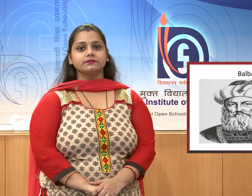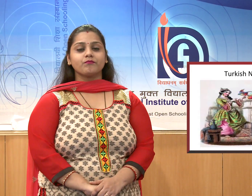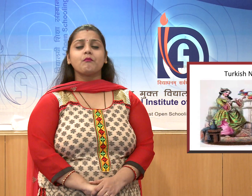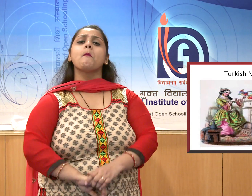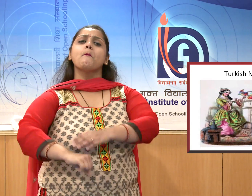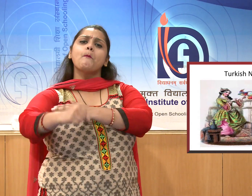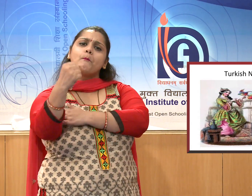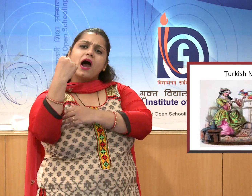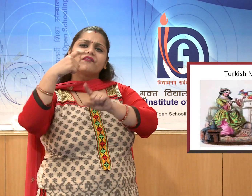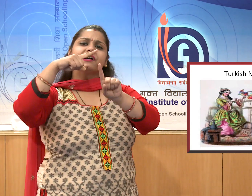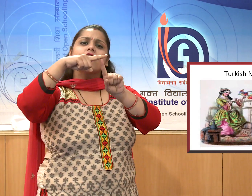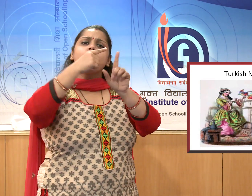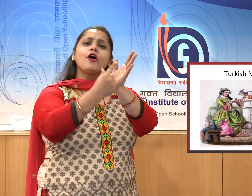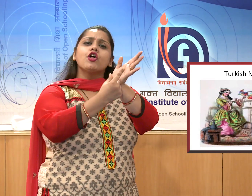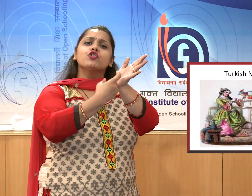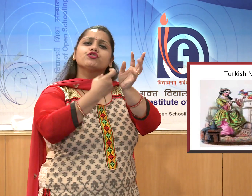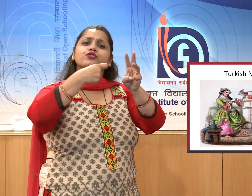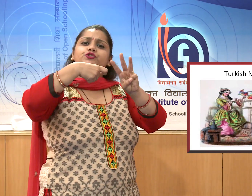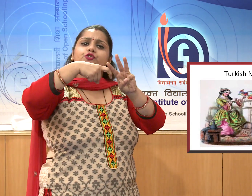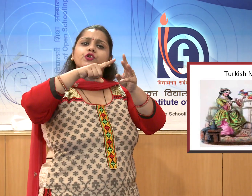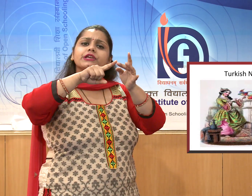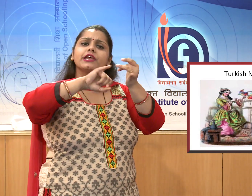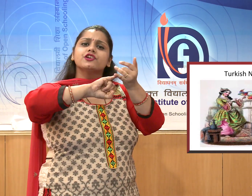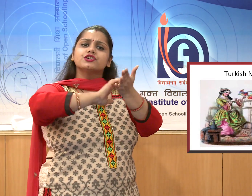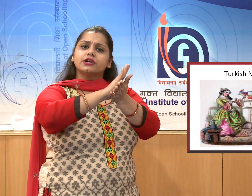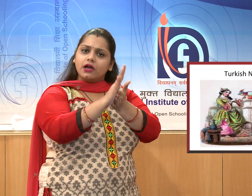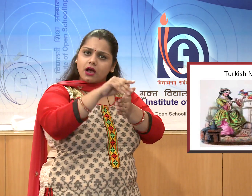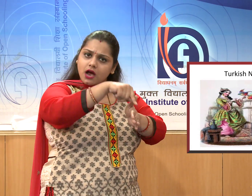The power of the Turkish nobility